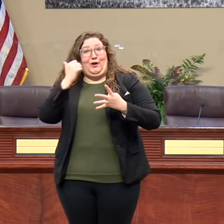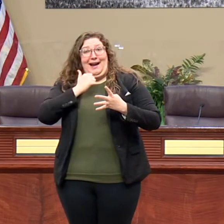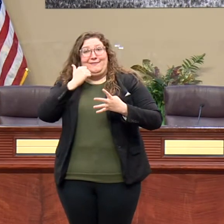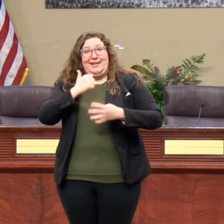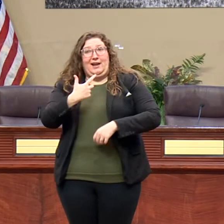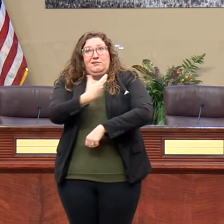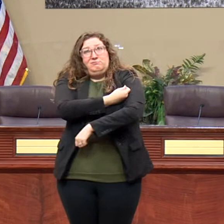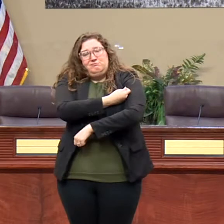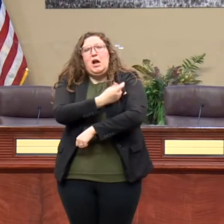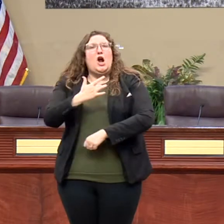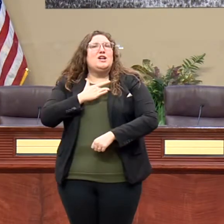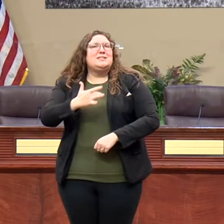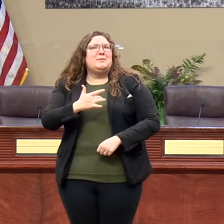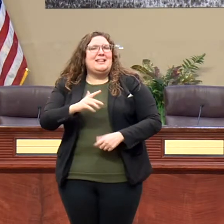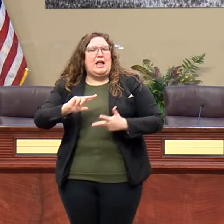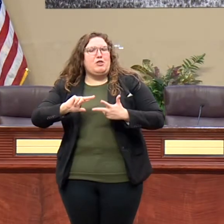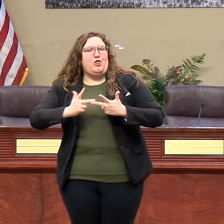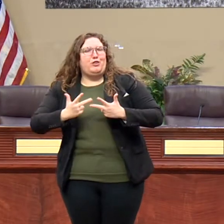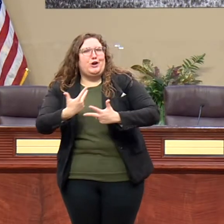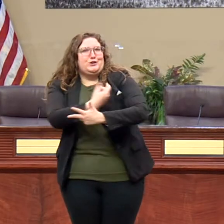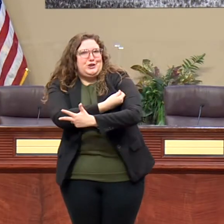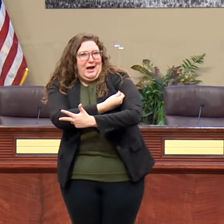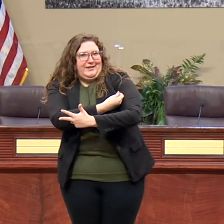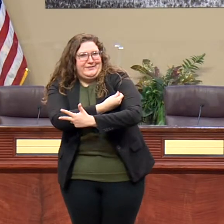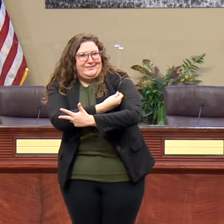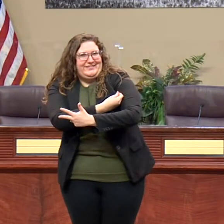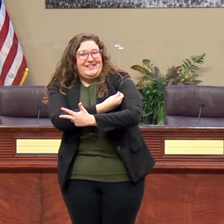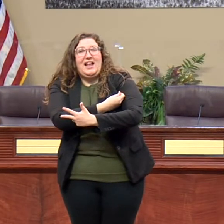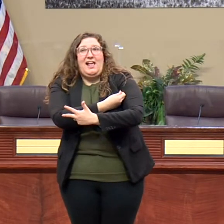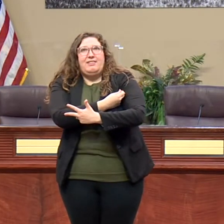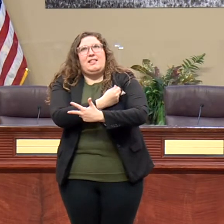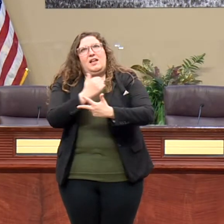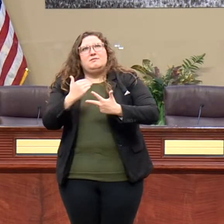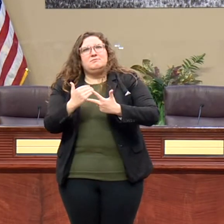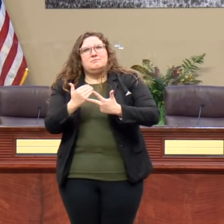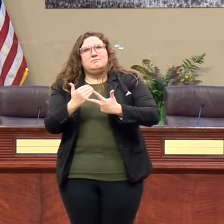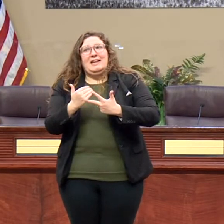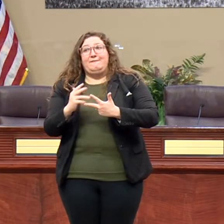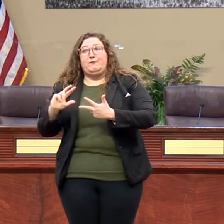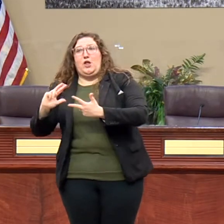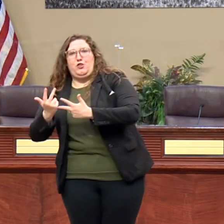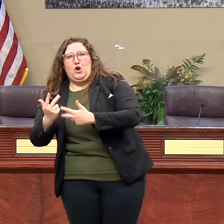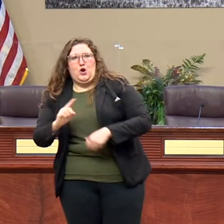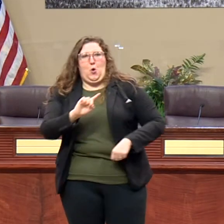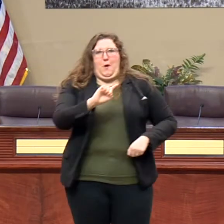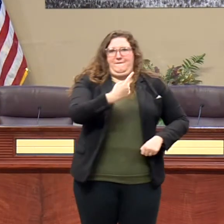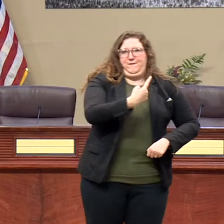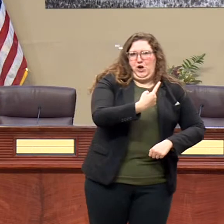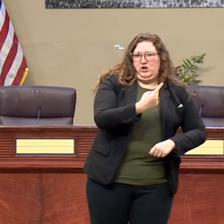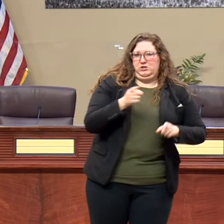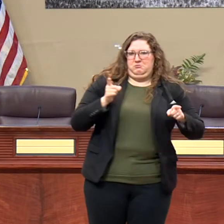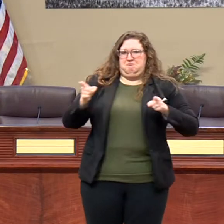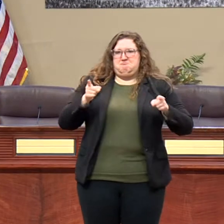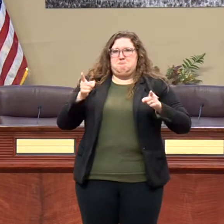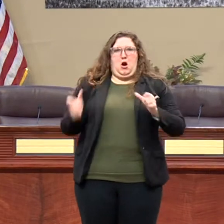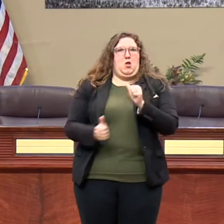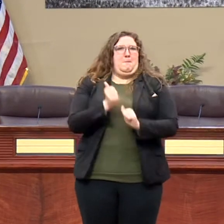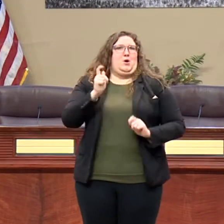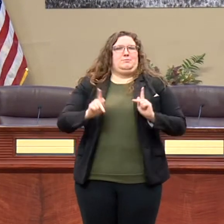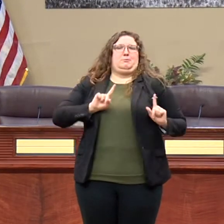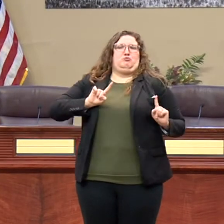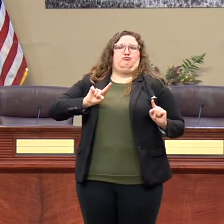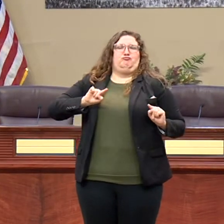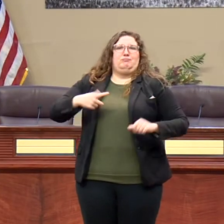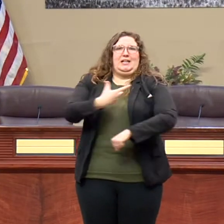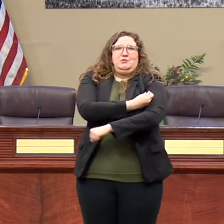third doses or boosters, and the next largest category is first doses, and that's encouraging news for us. This highlights the